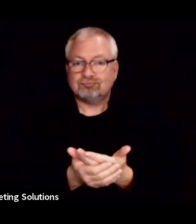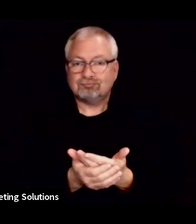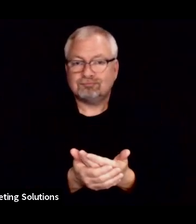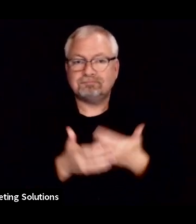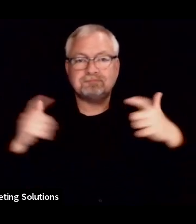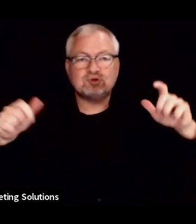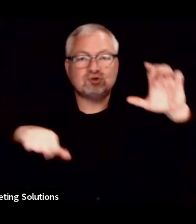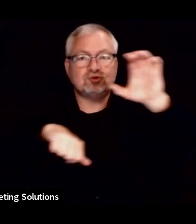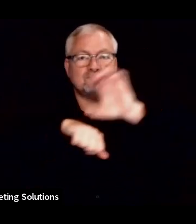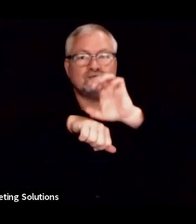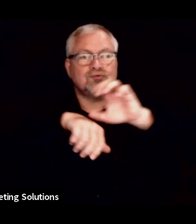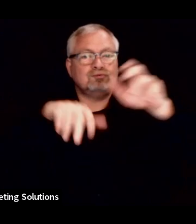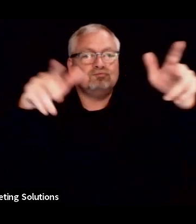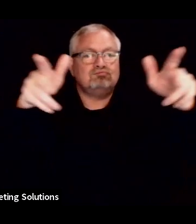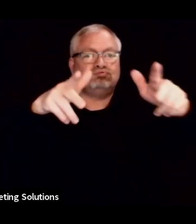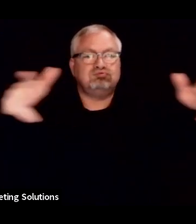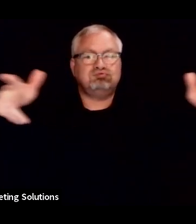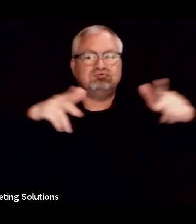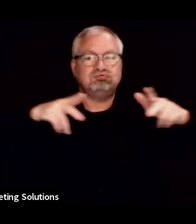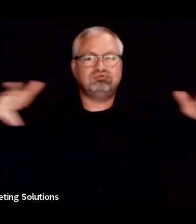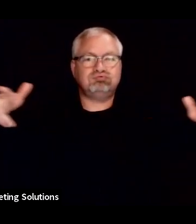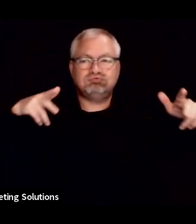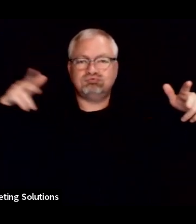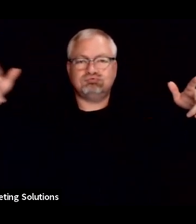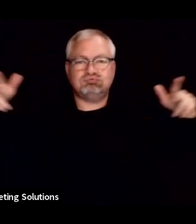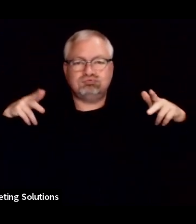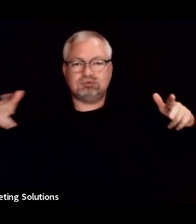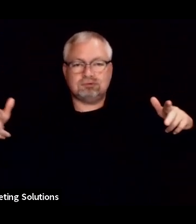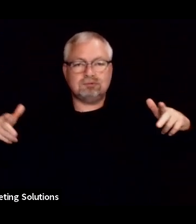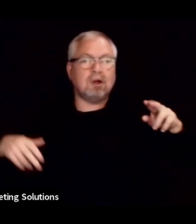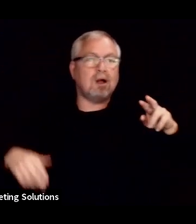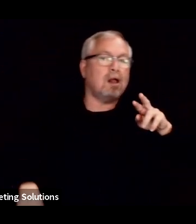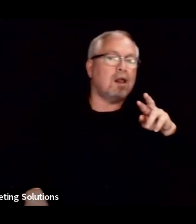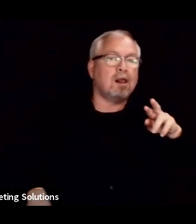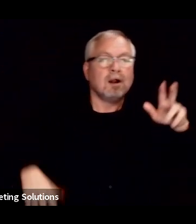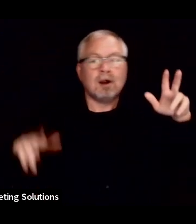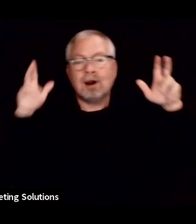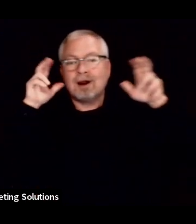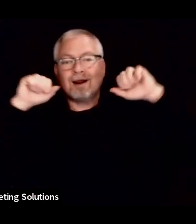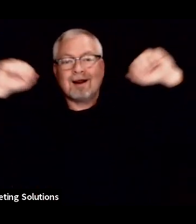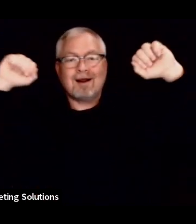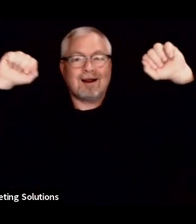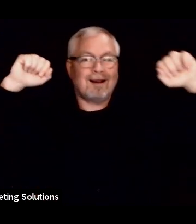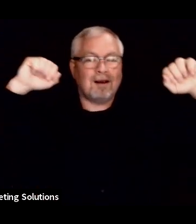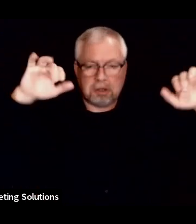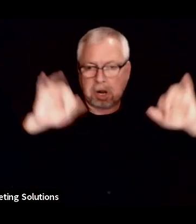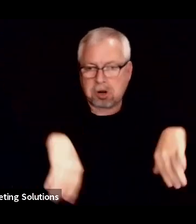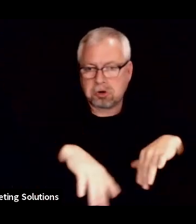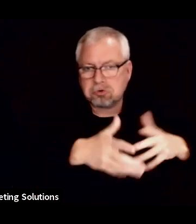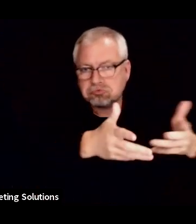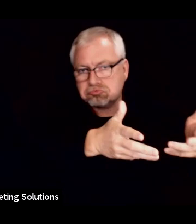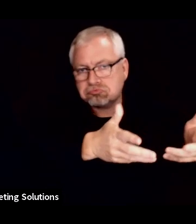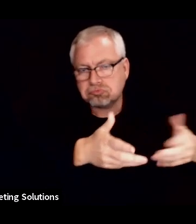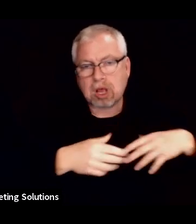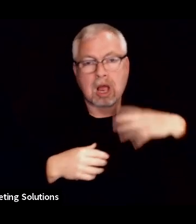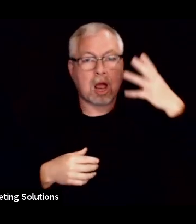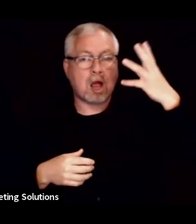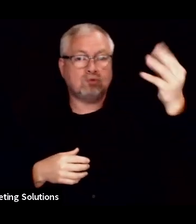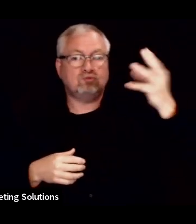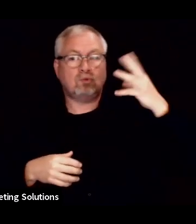in a sense, as well as outdoor gatherings, although